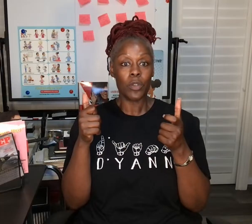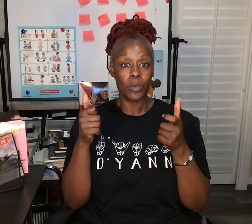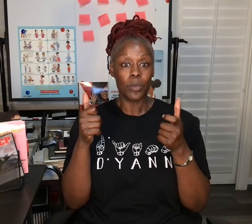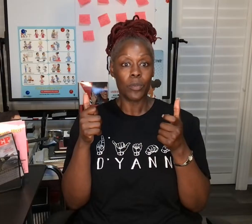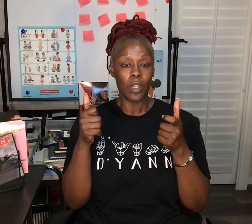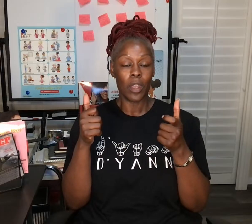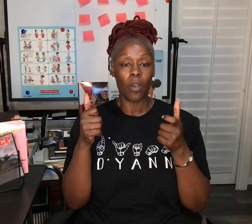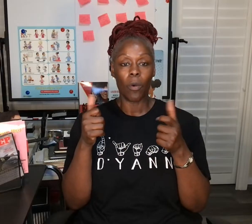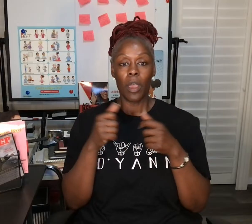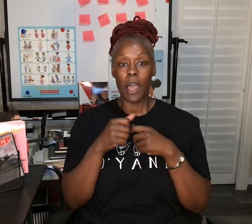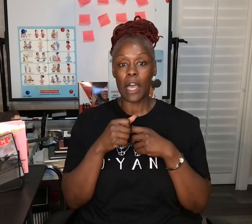impromptu,